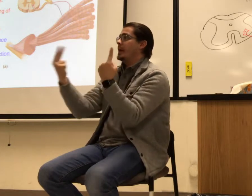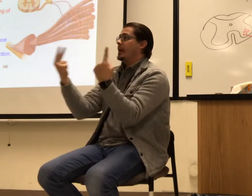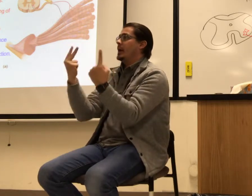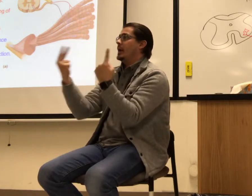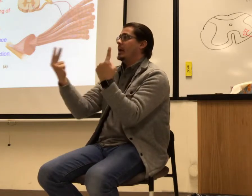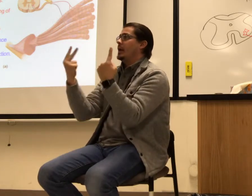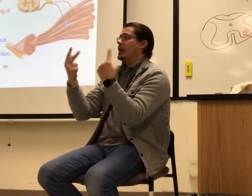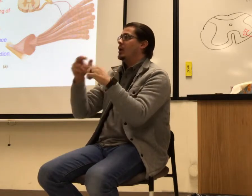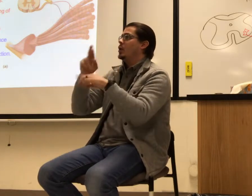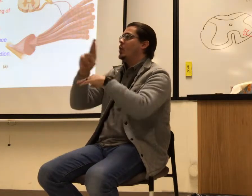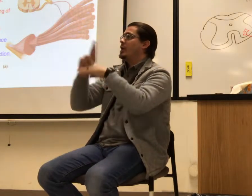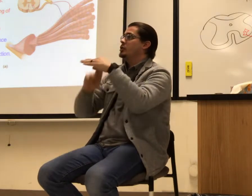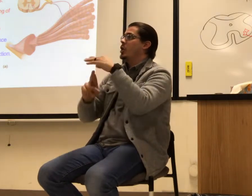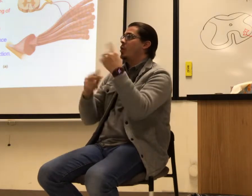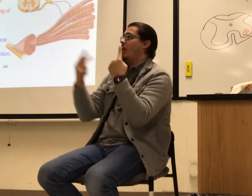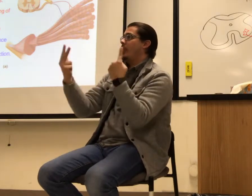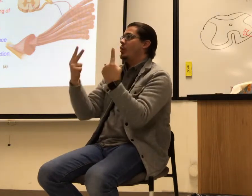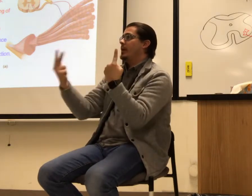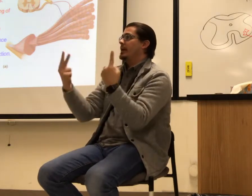innervation ratio.